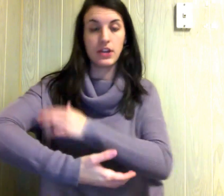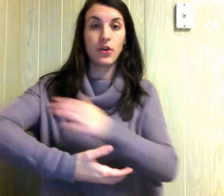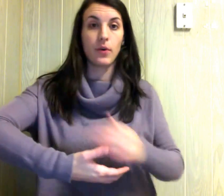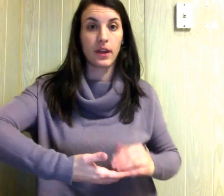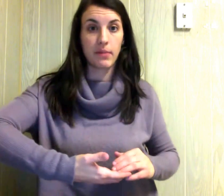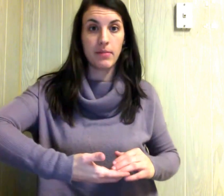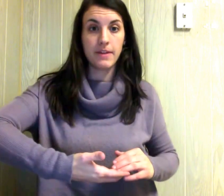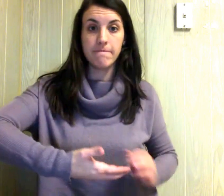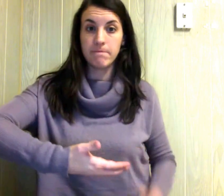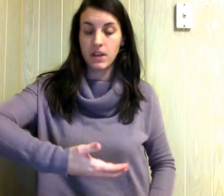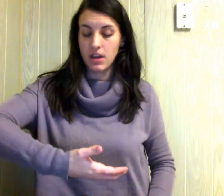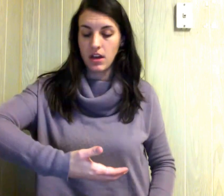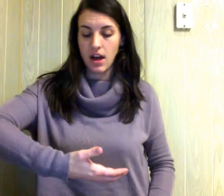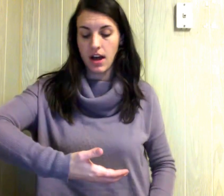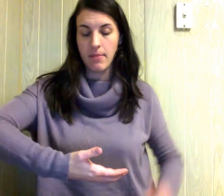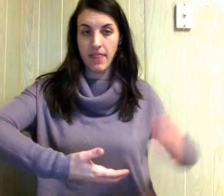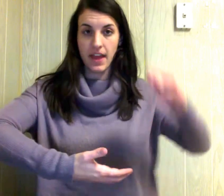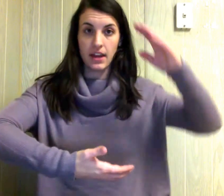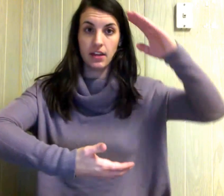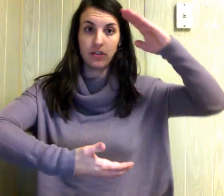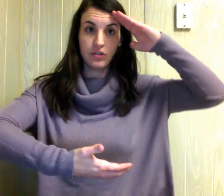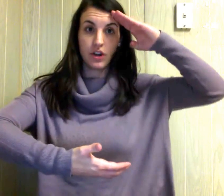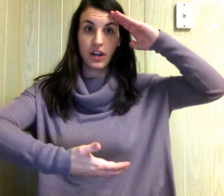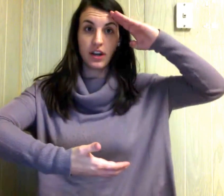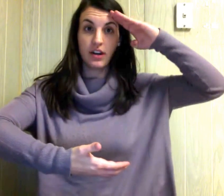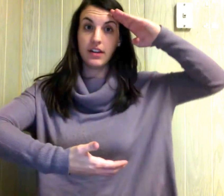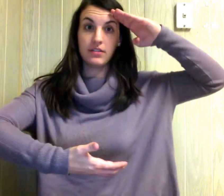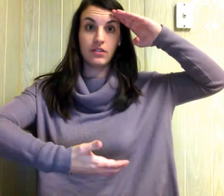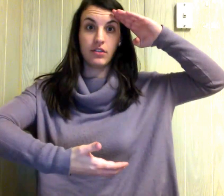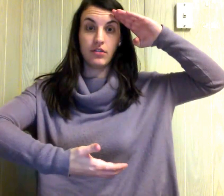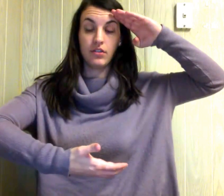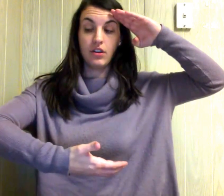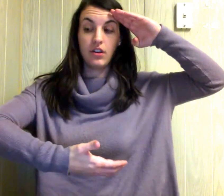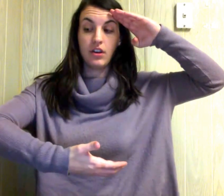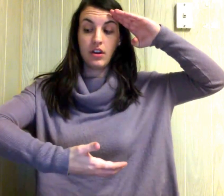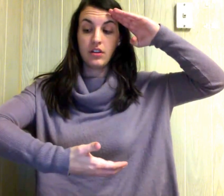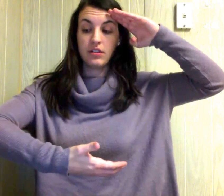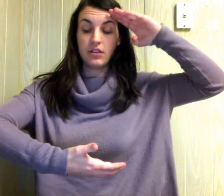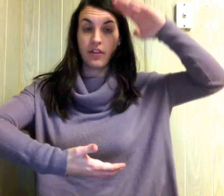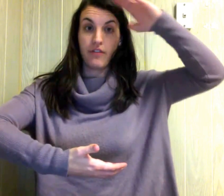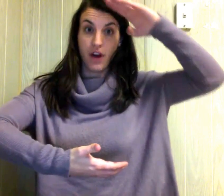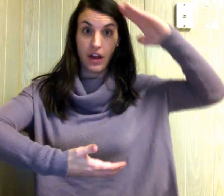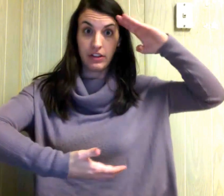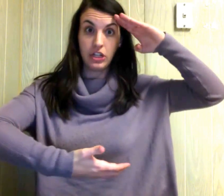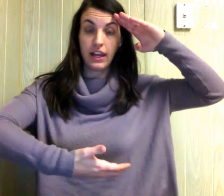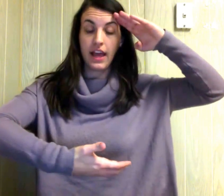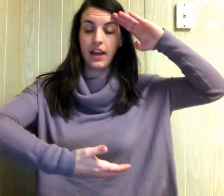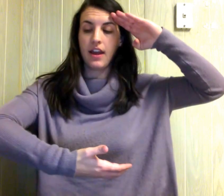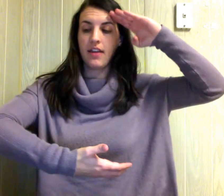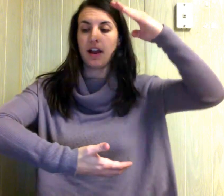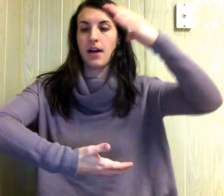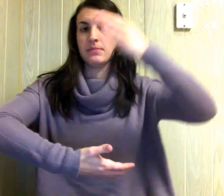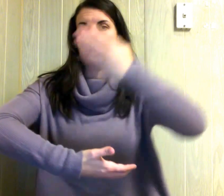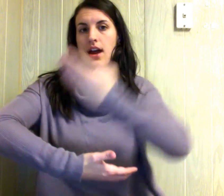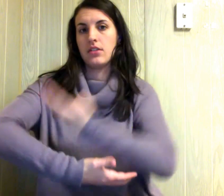holding a baby. And then you start here as a salute in the forehead region again, and then come down